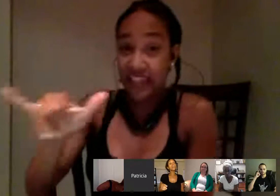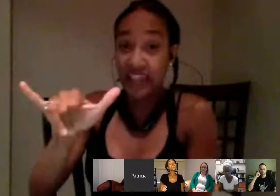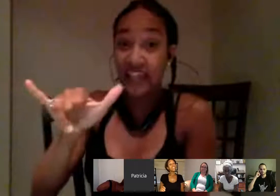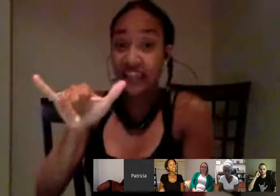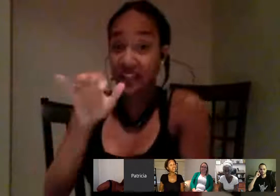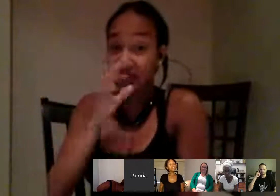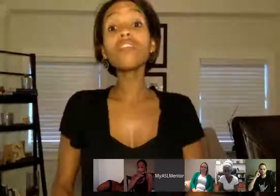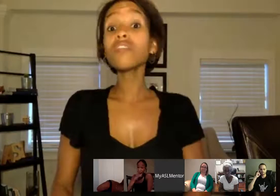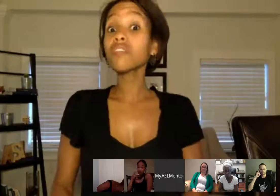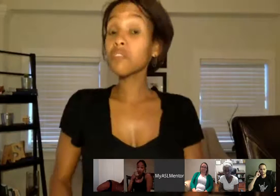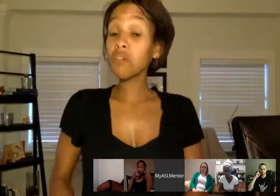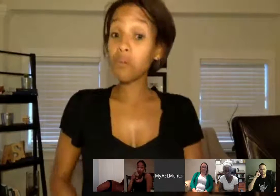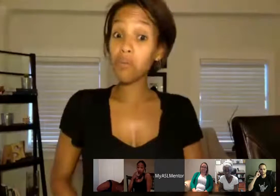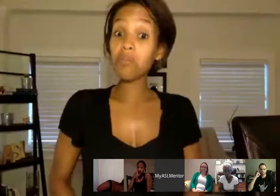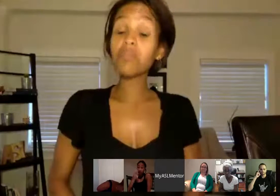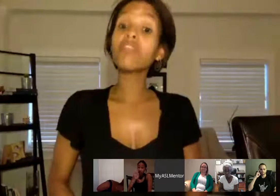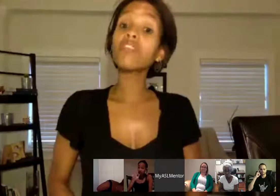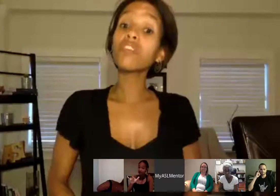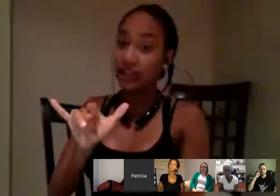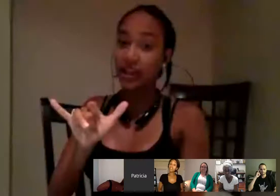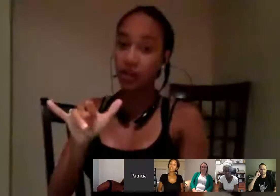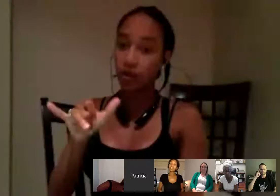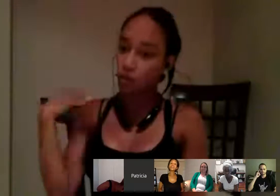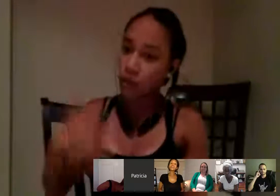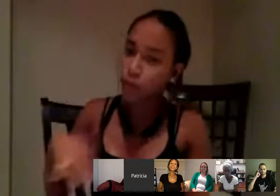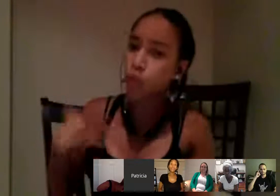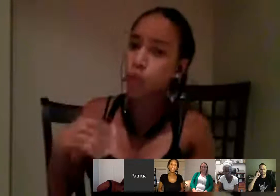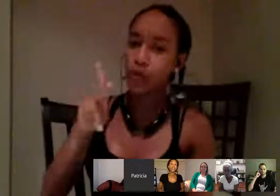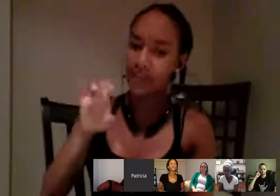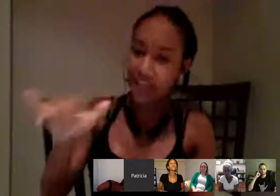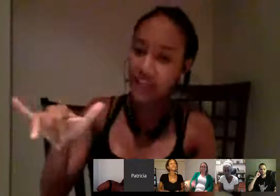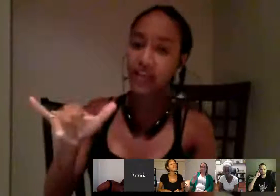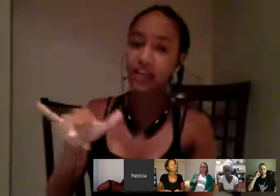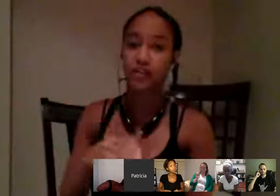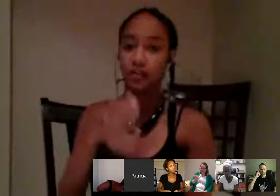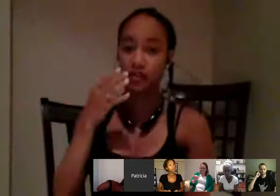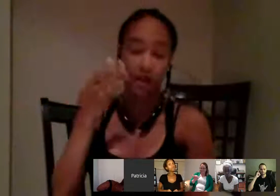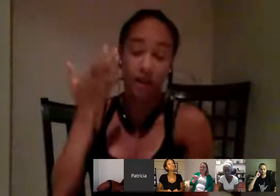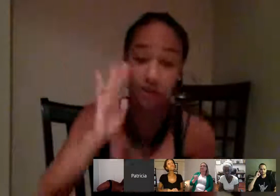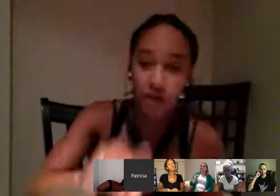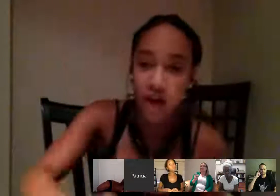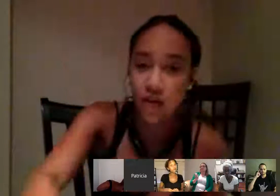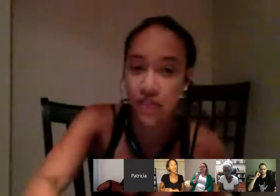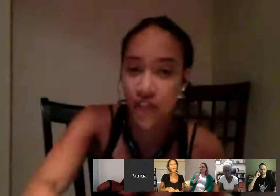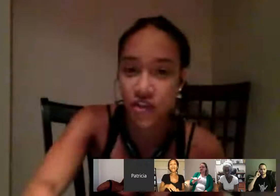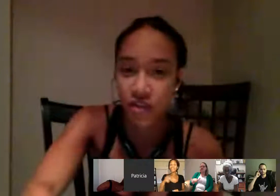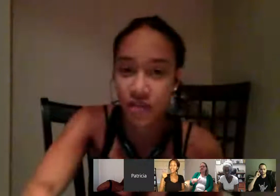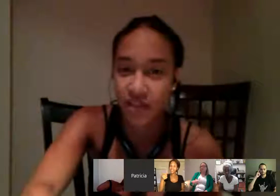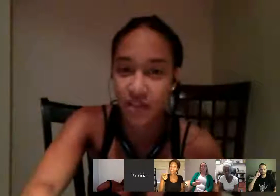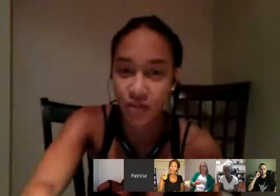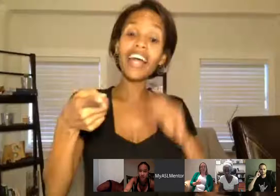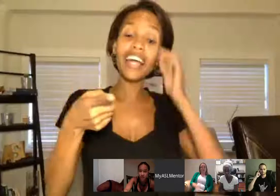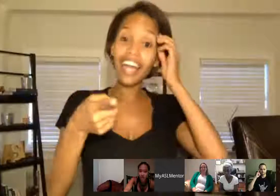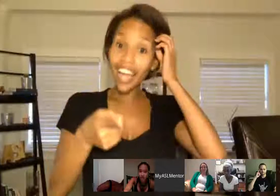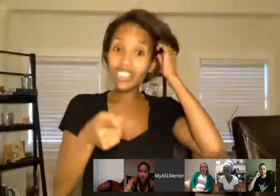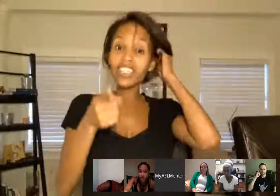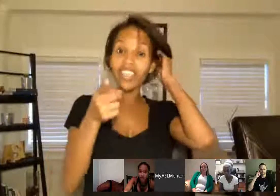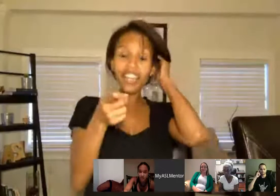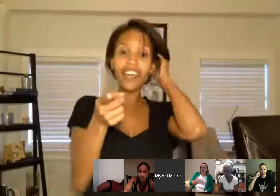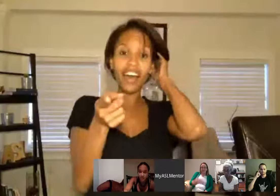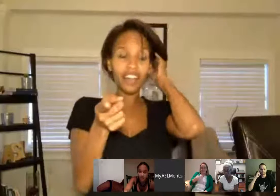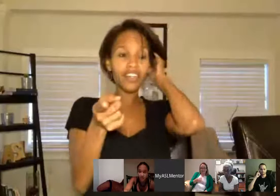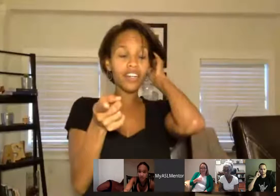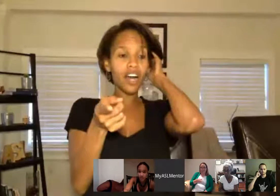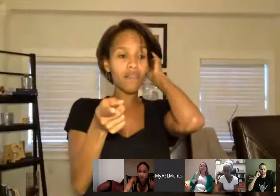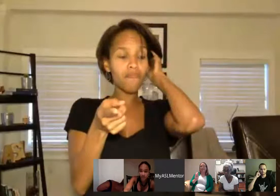that key, no? Like key. I don't know. I don't know if that's just me. I actually